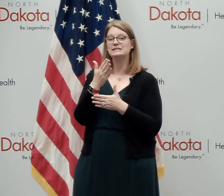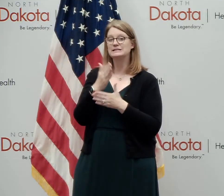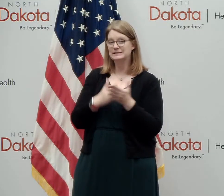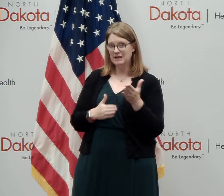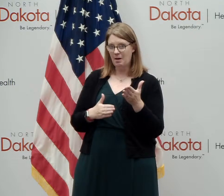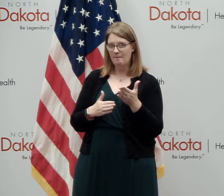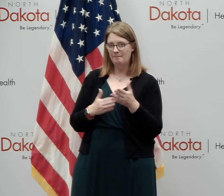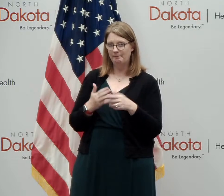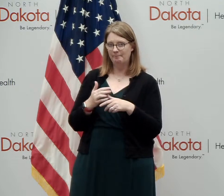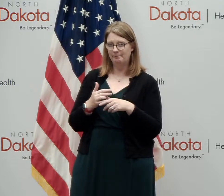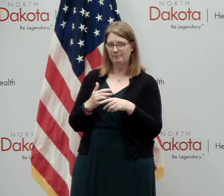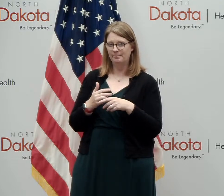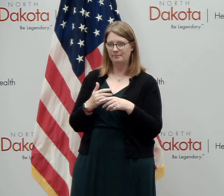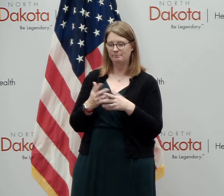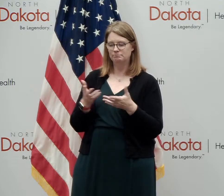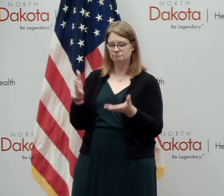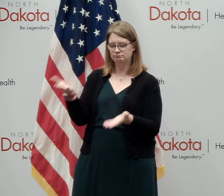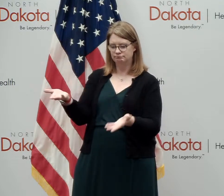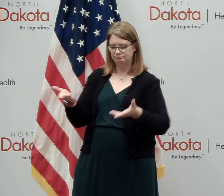the